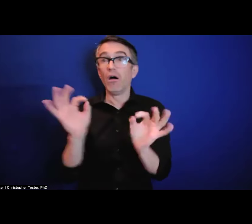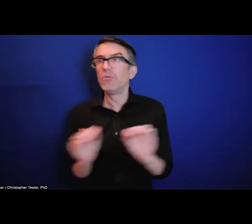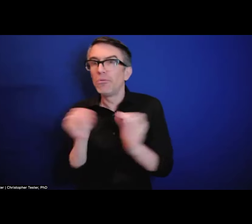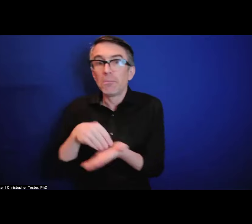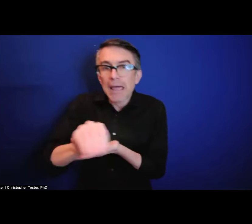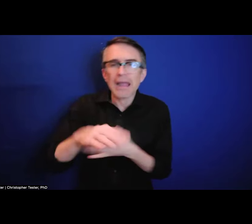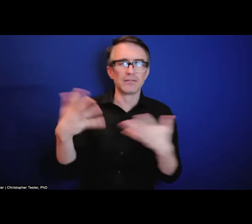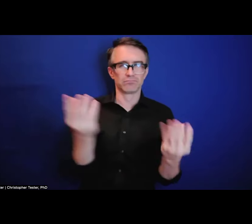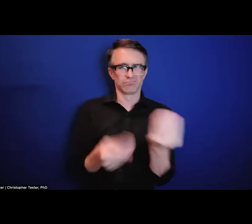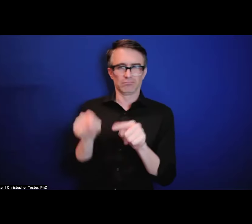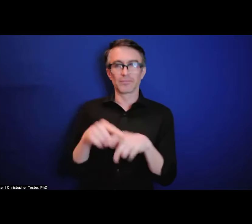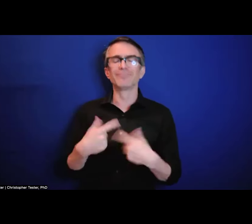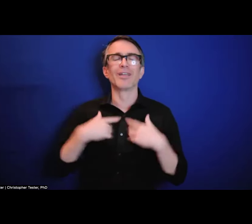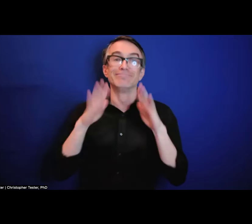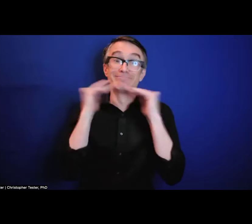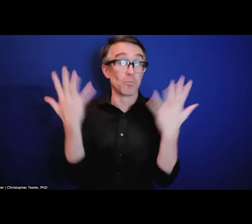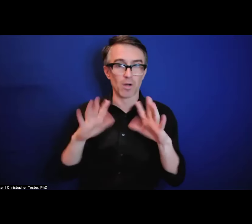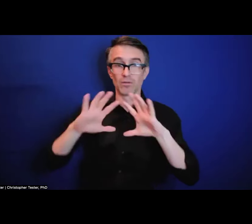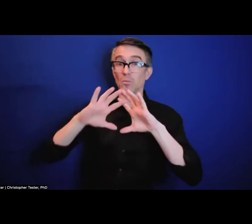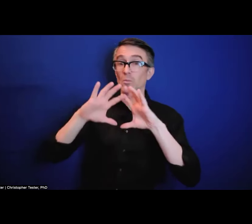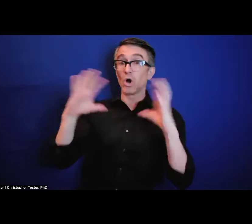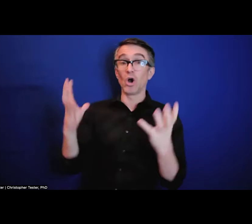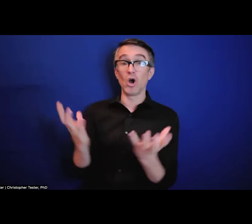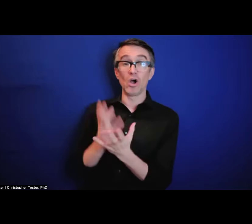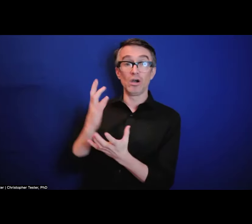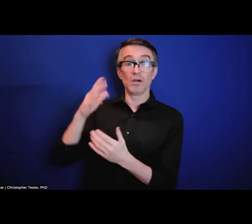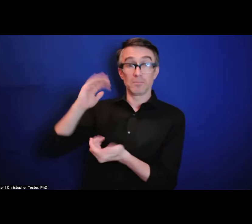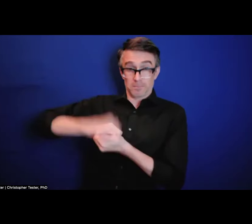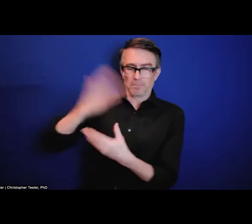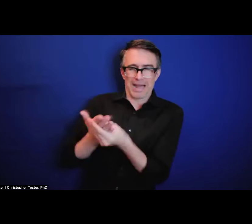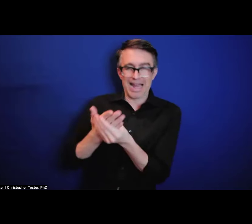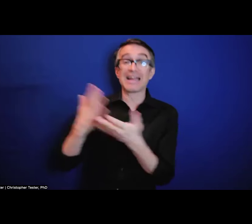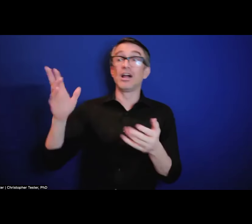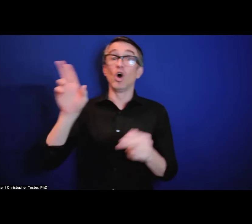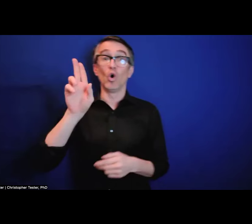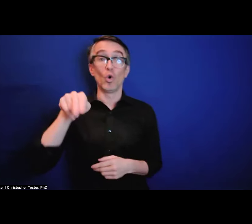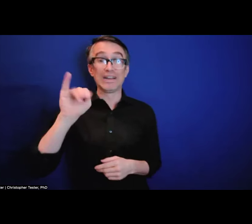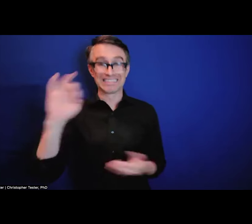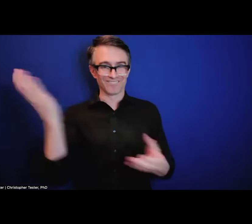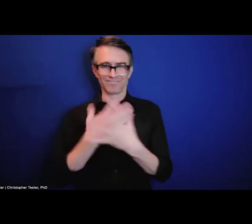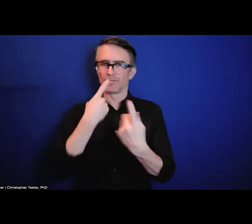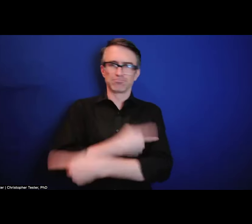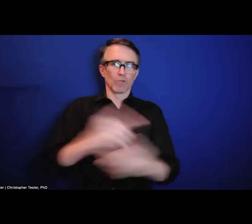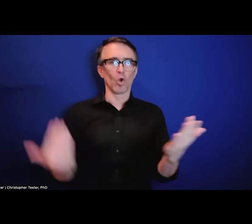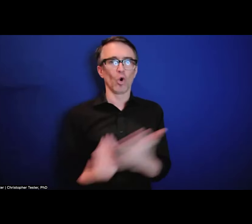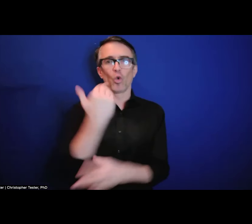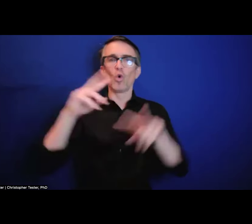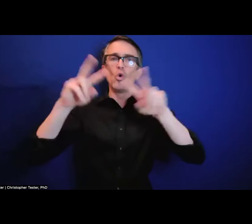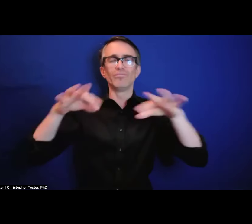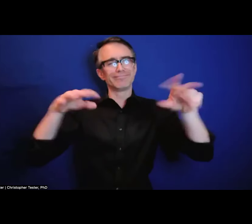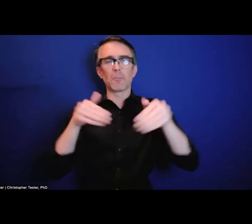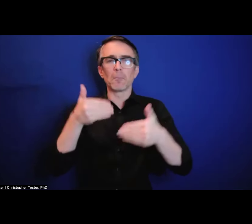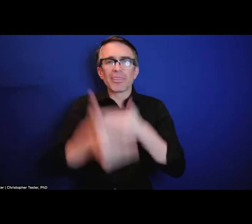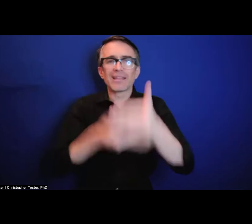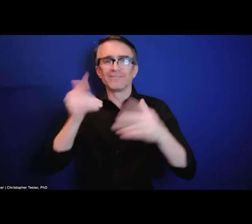disability-related costs, and how such findings can be used to identify priorities. We can't talk about